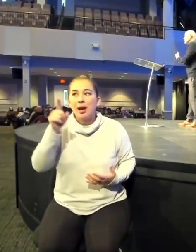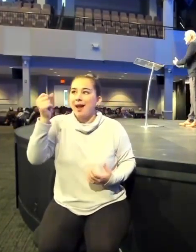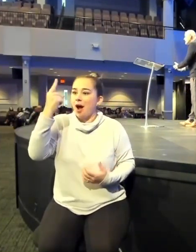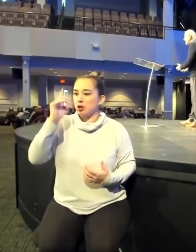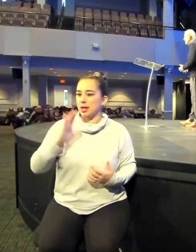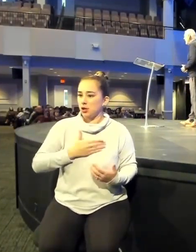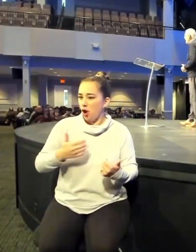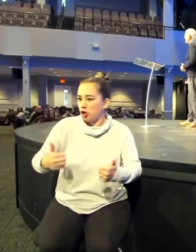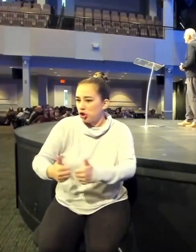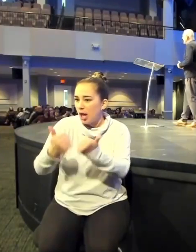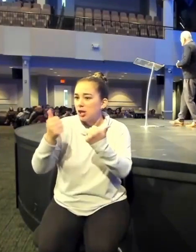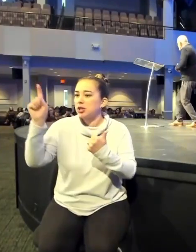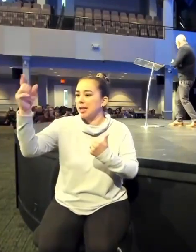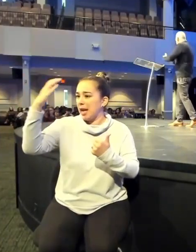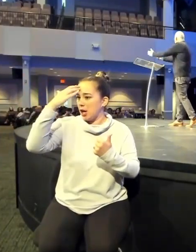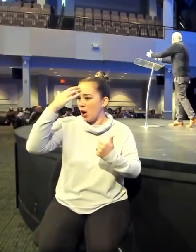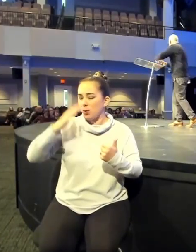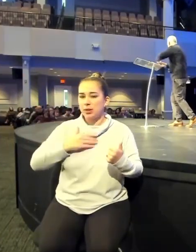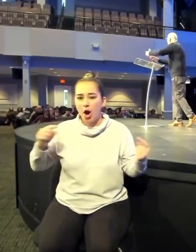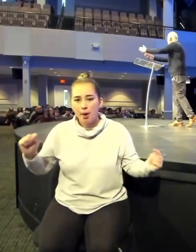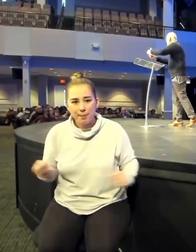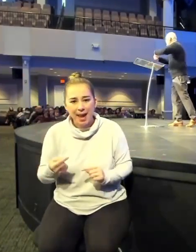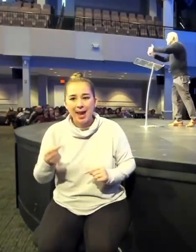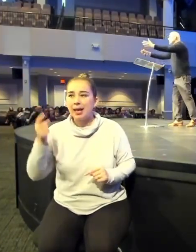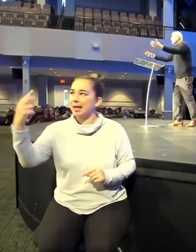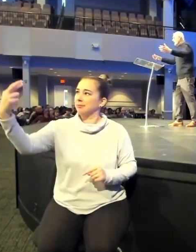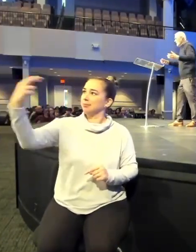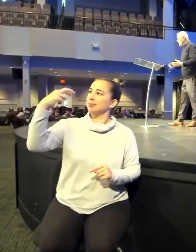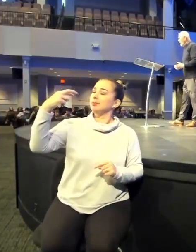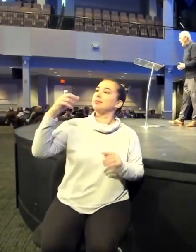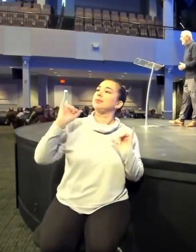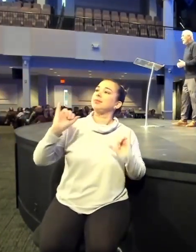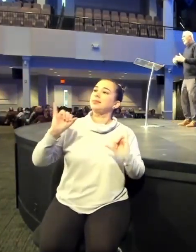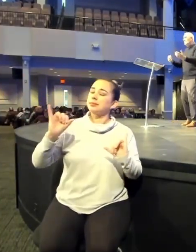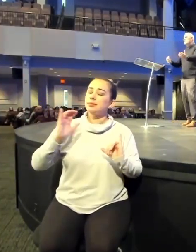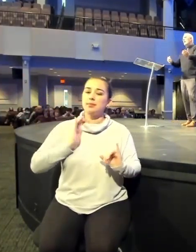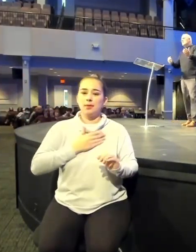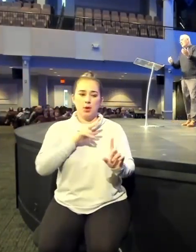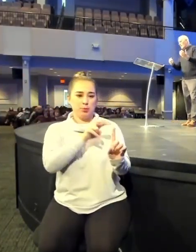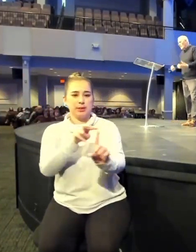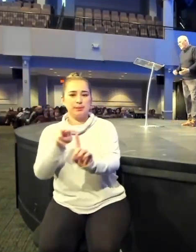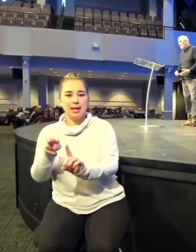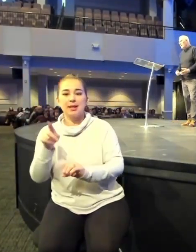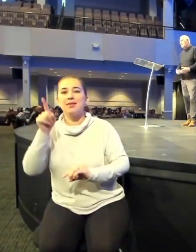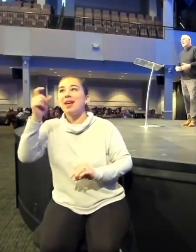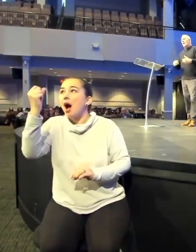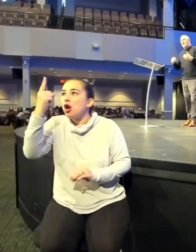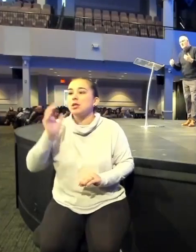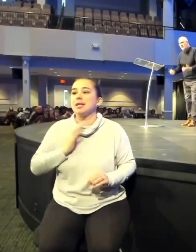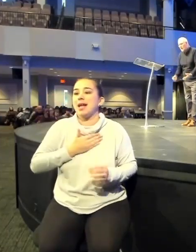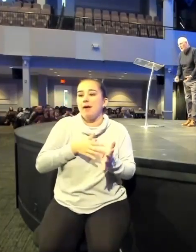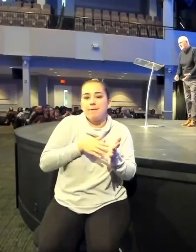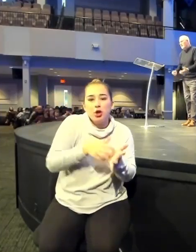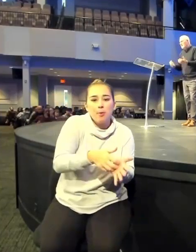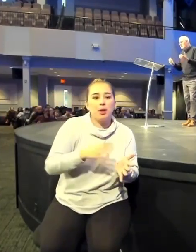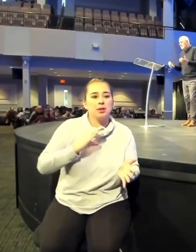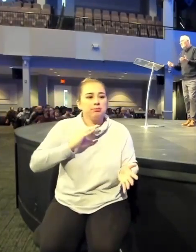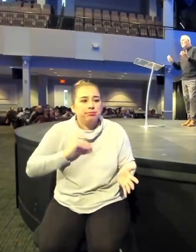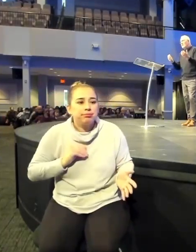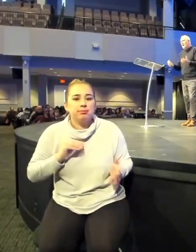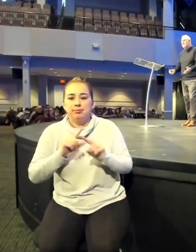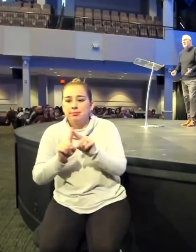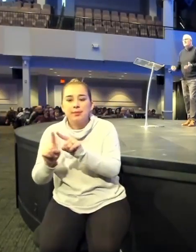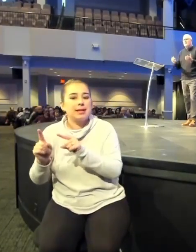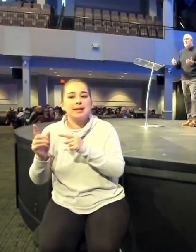he understands our pain, that he sees the perspective from which we're dealing with life, he understands our vulnerabilities and insecurities, and he